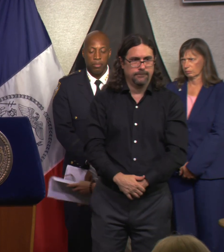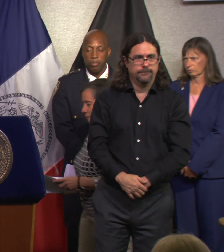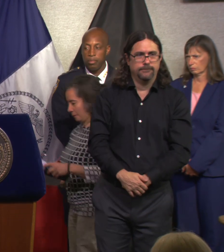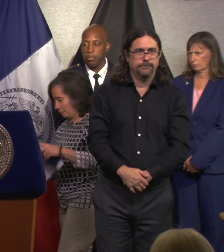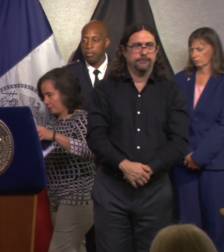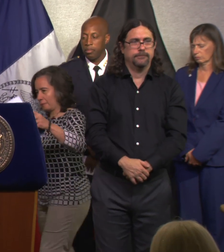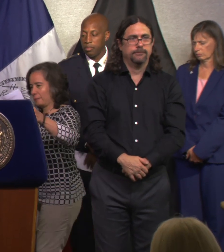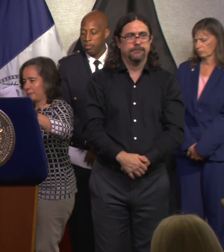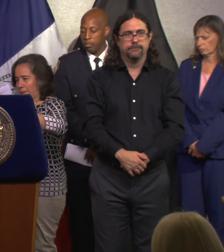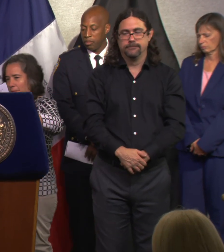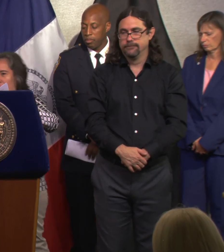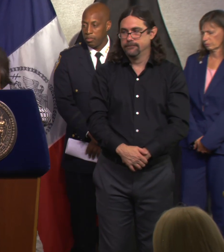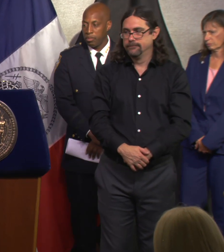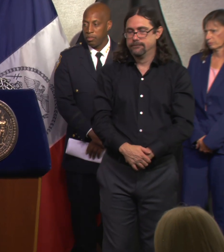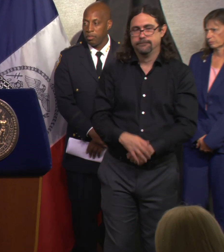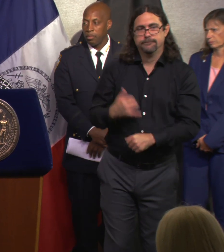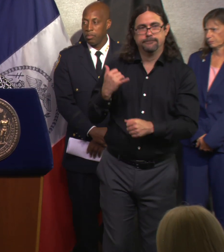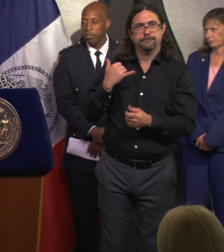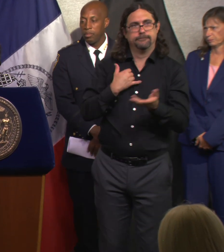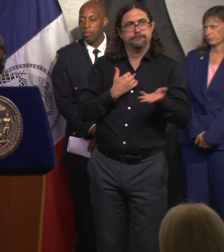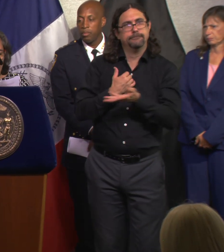Barbeau.